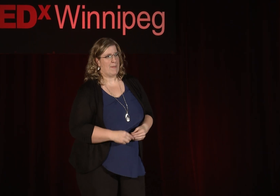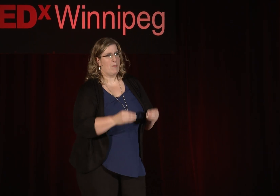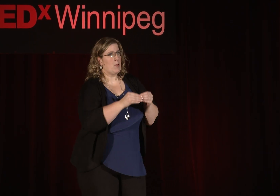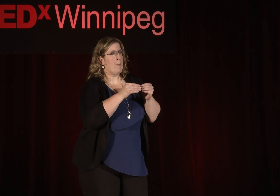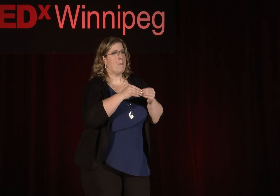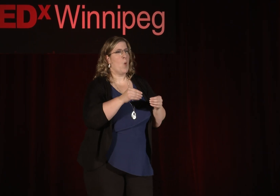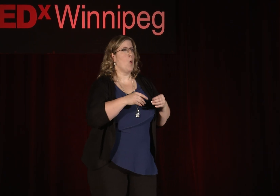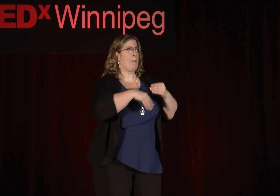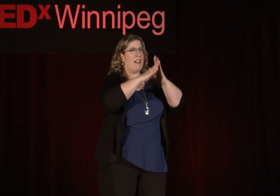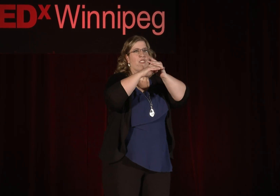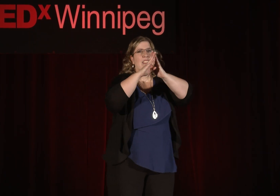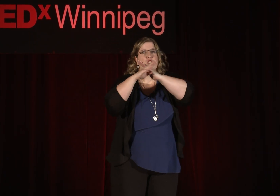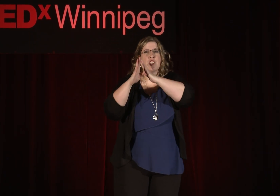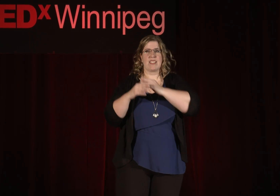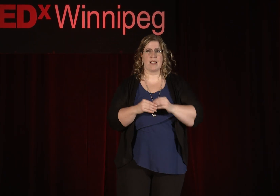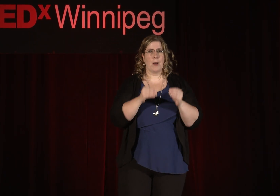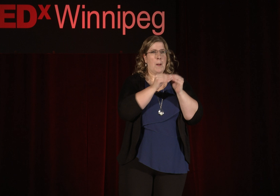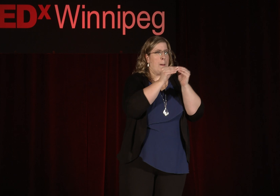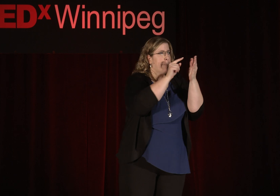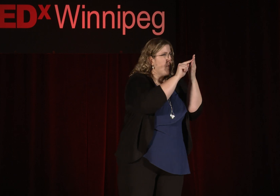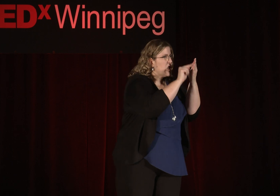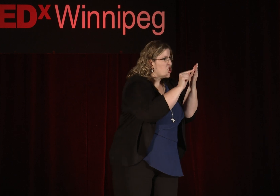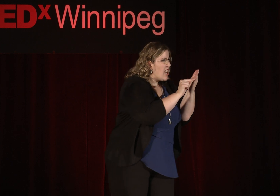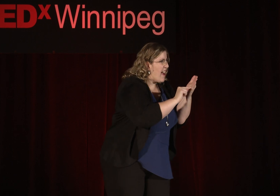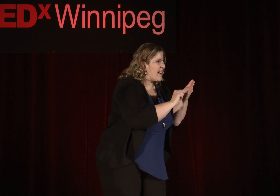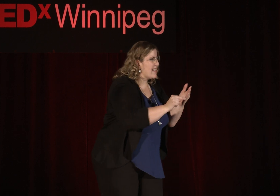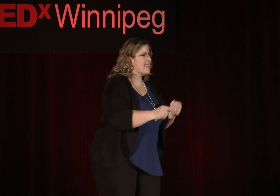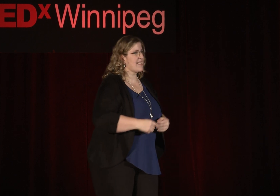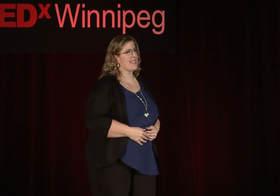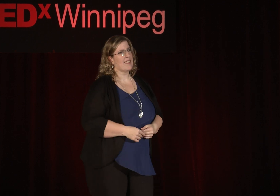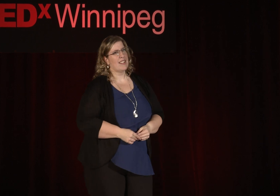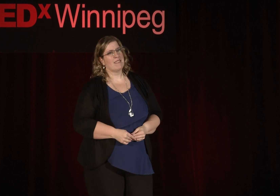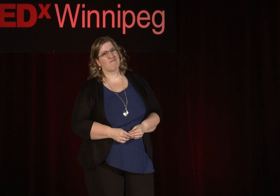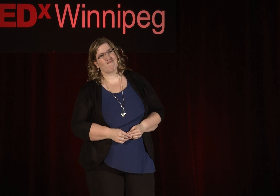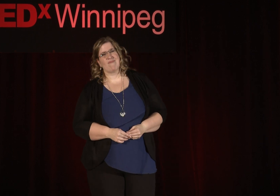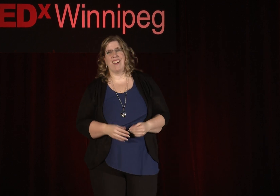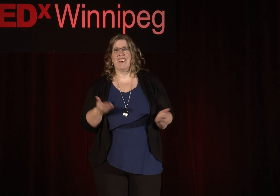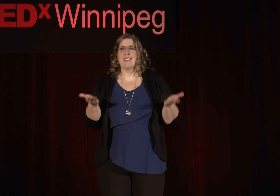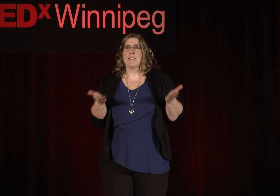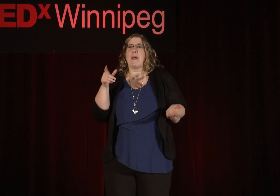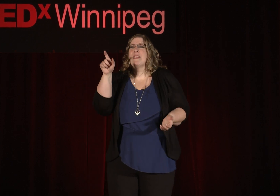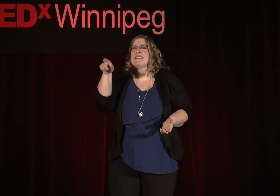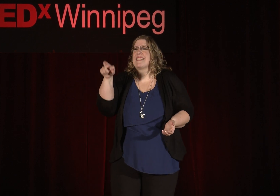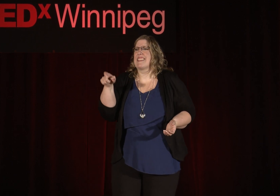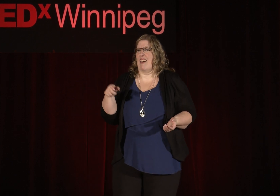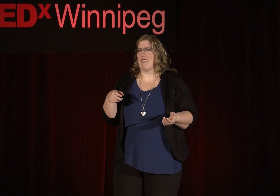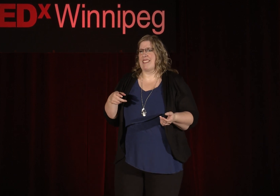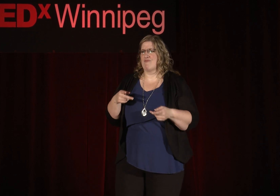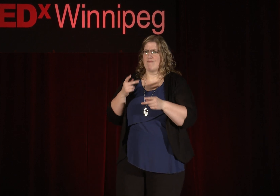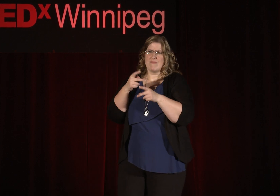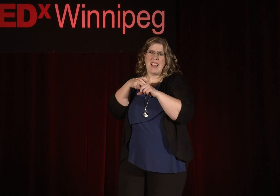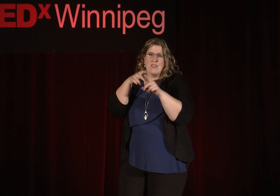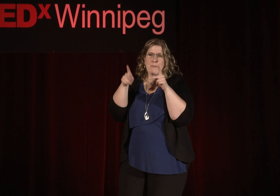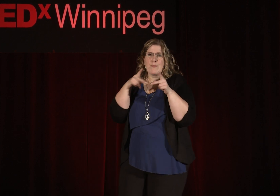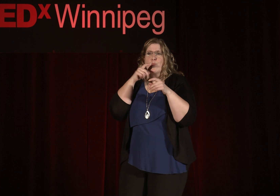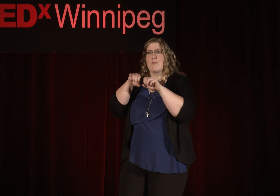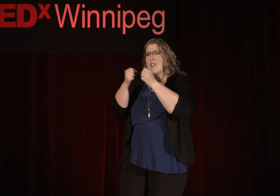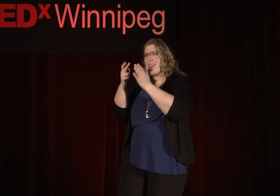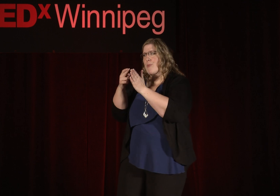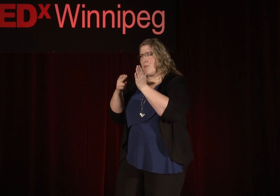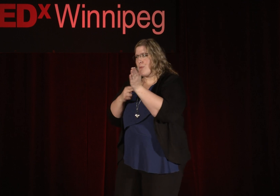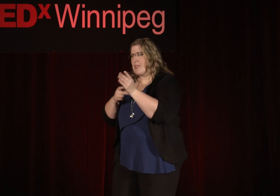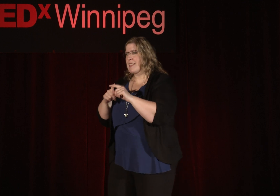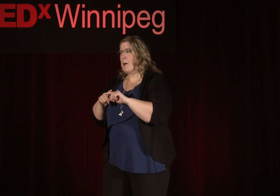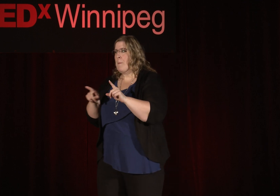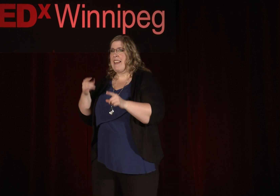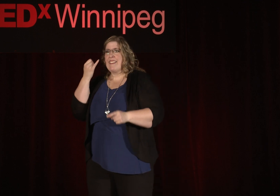They started putting up more barriers, more checks. And yes, maybe it's necessary to weed out people